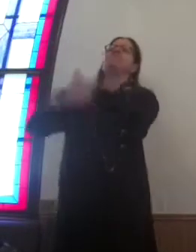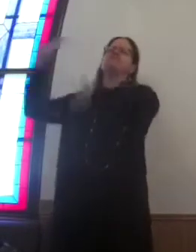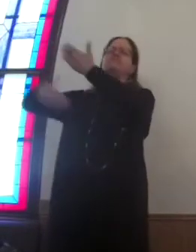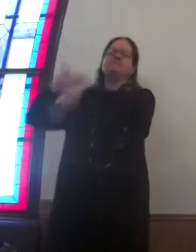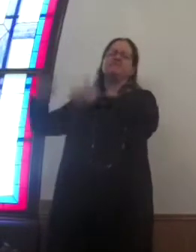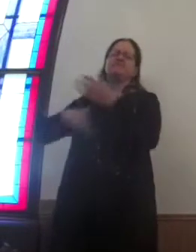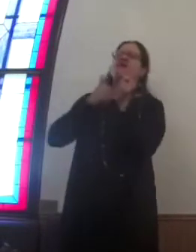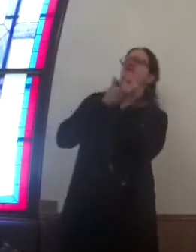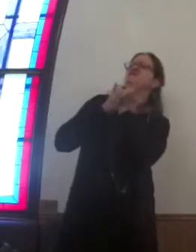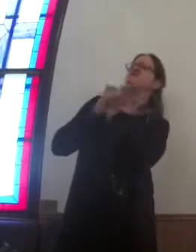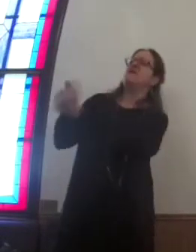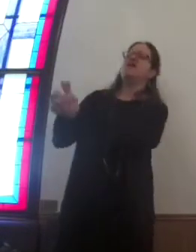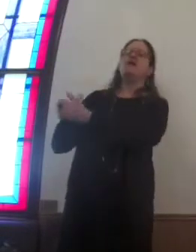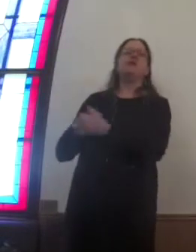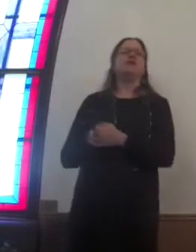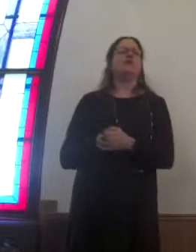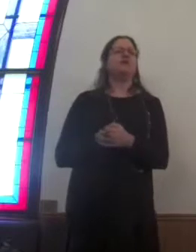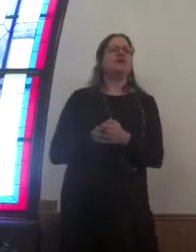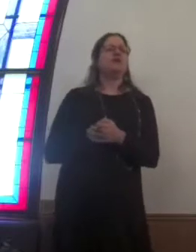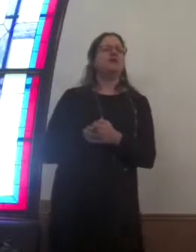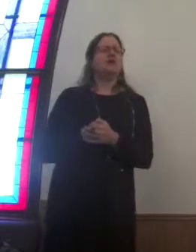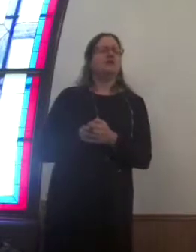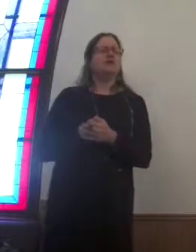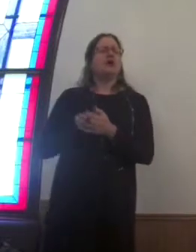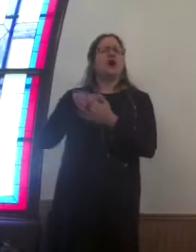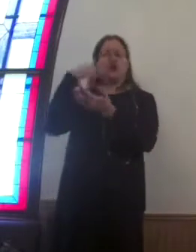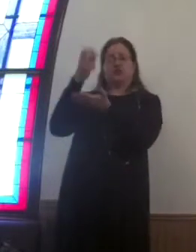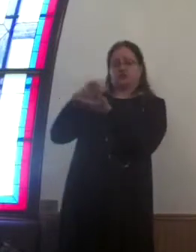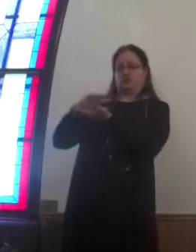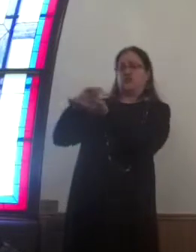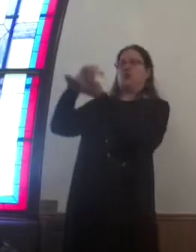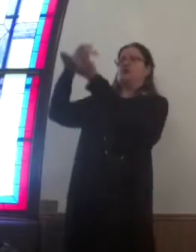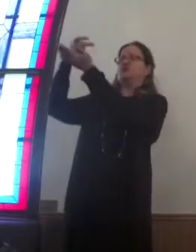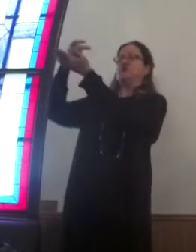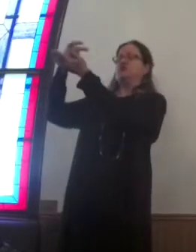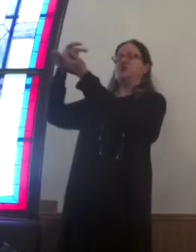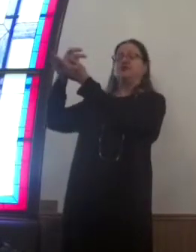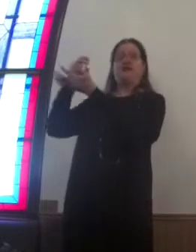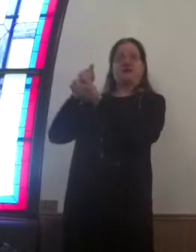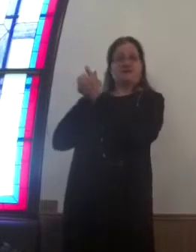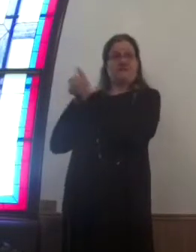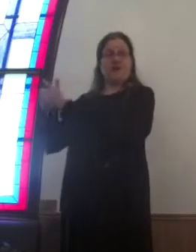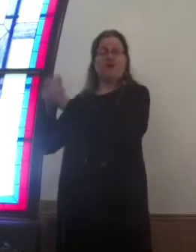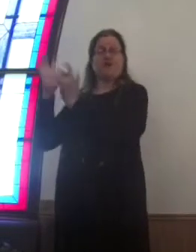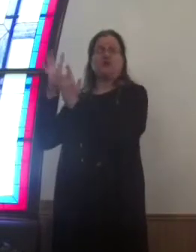What if the resurrection is not about the appearances of Jesus alone, but about